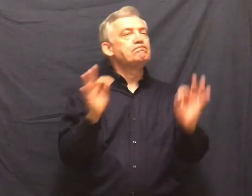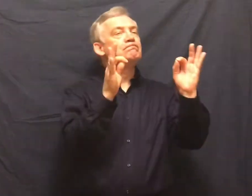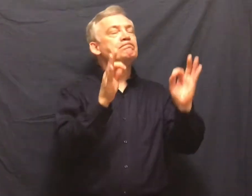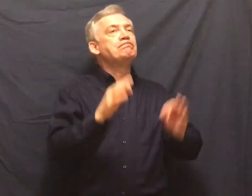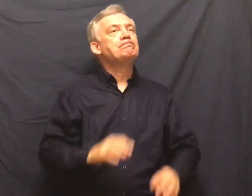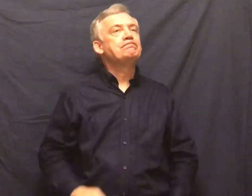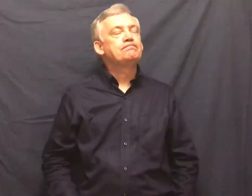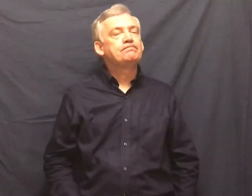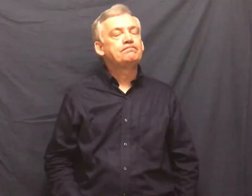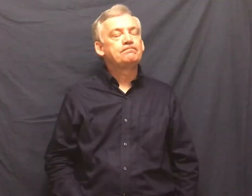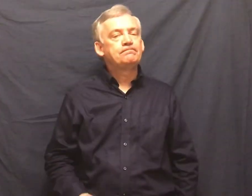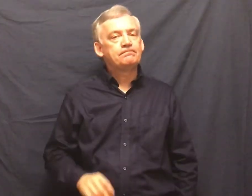George looked down at the gun.